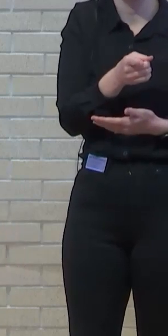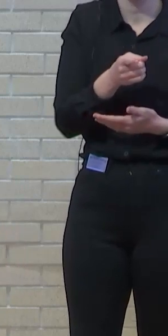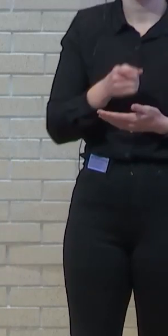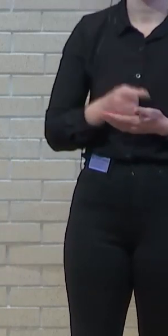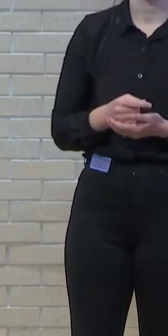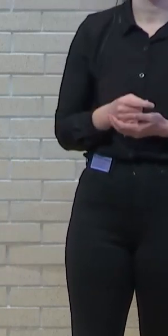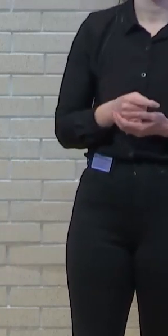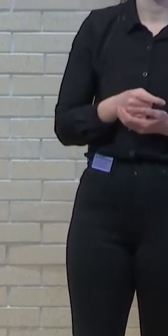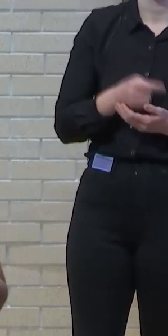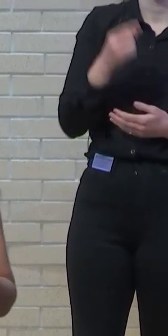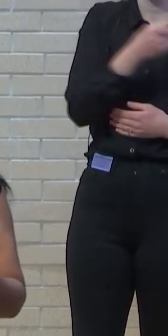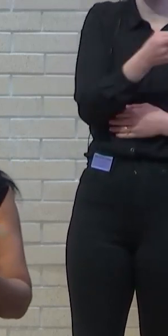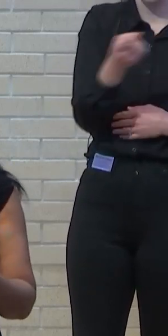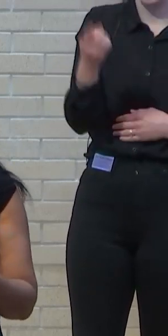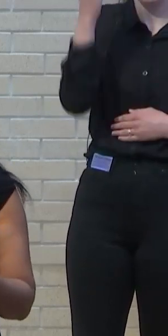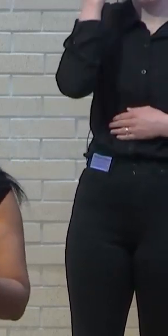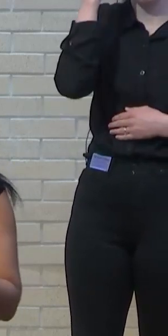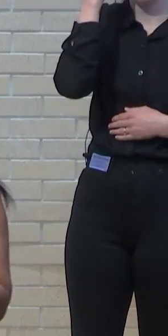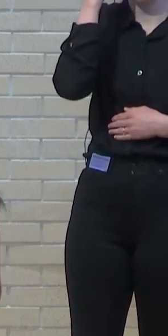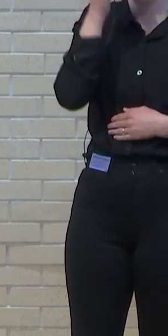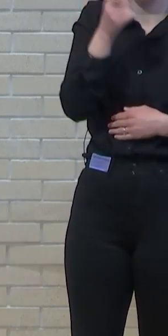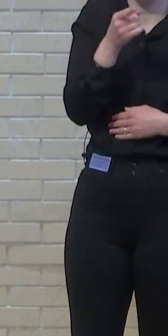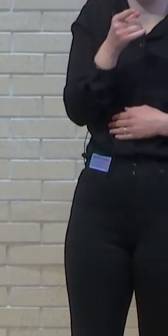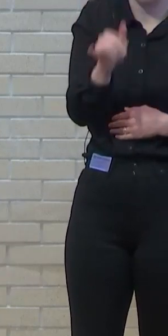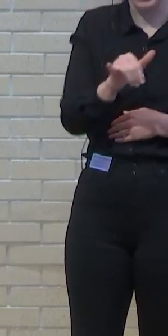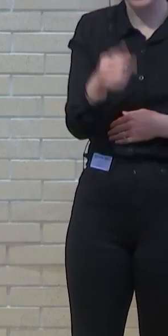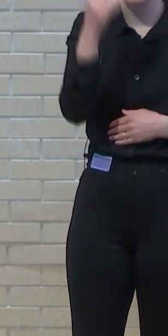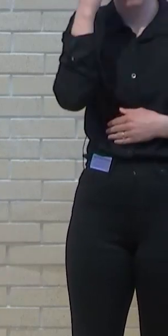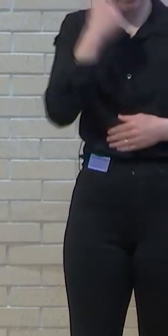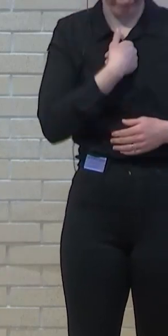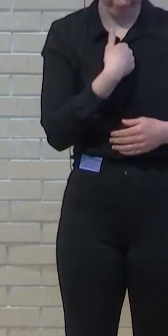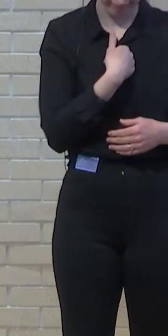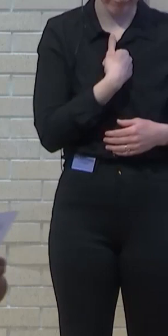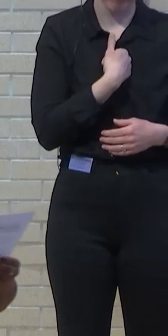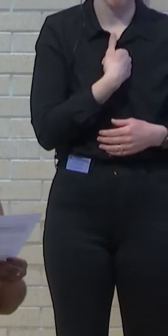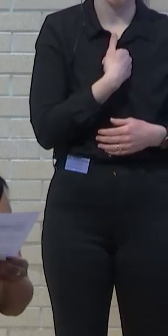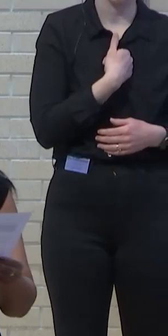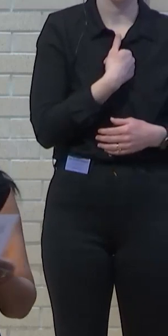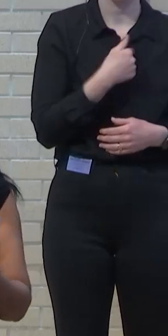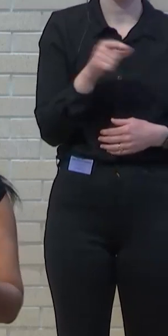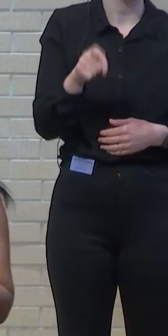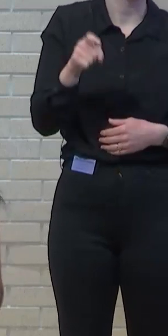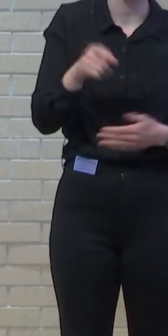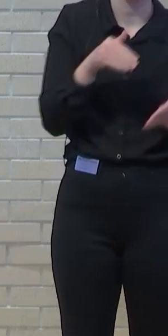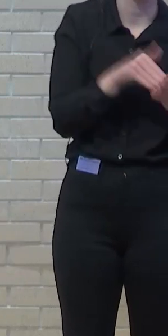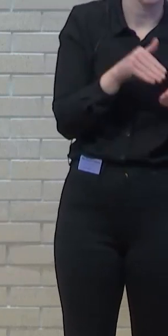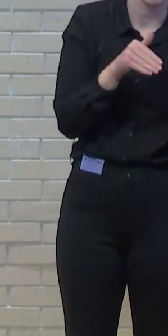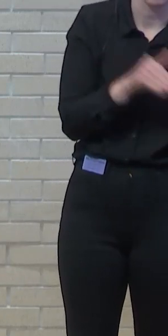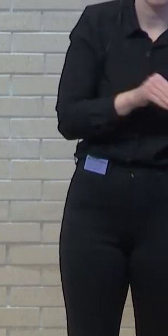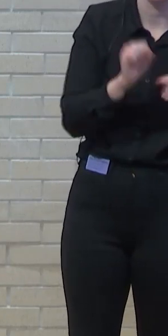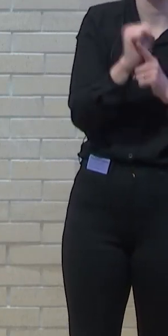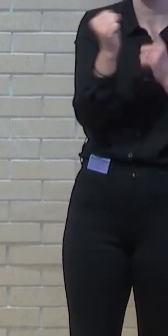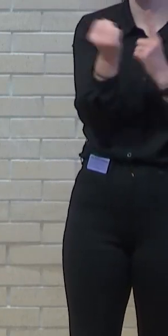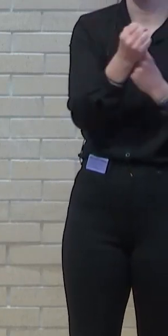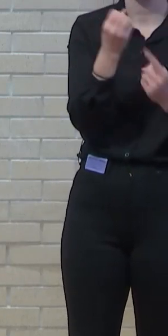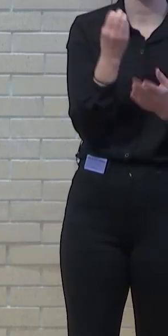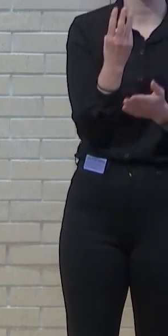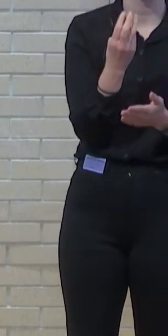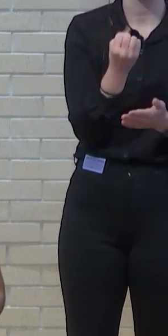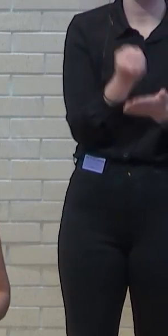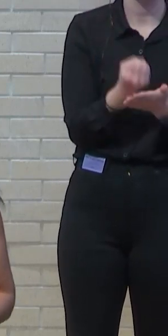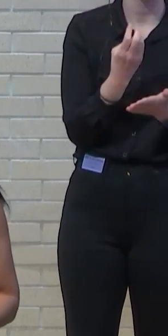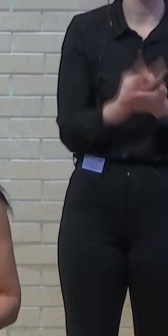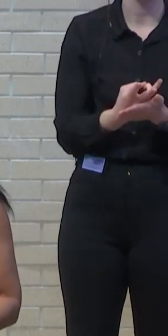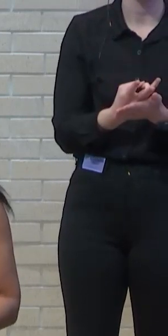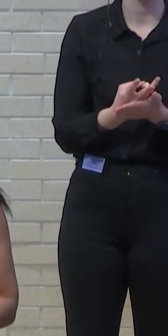knows you like you. You know what you need. No doctor, society, social worker, or anyone else.